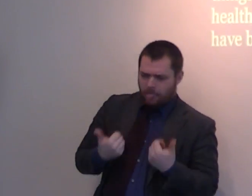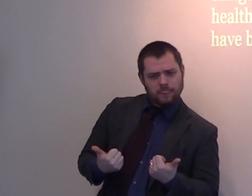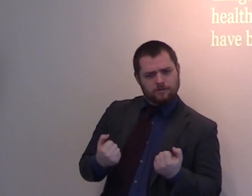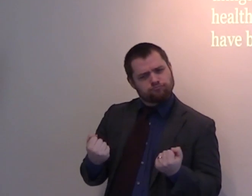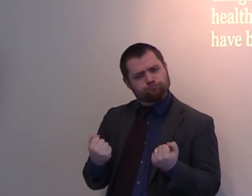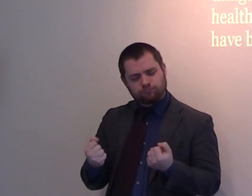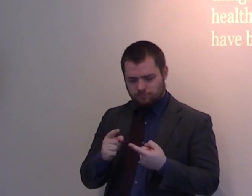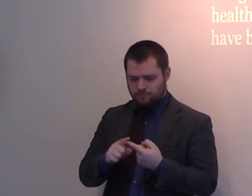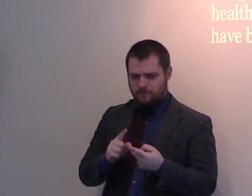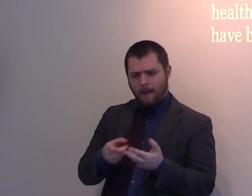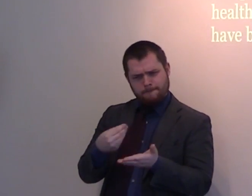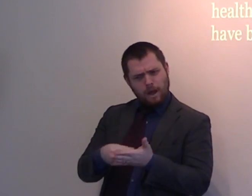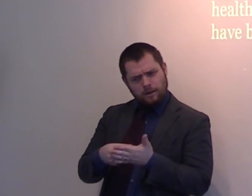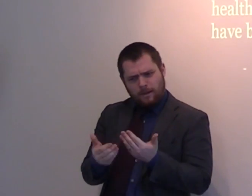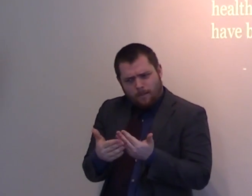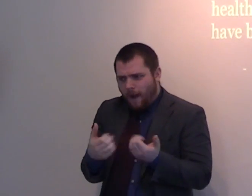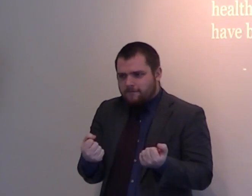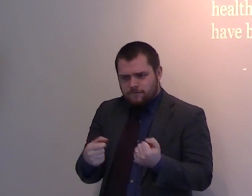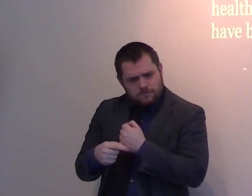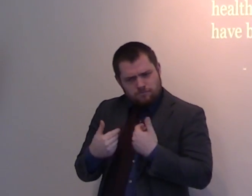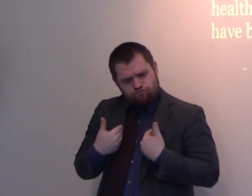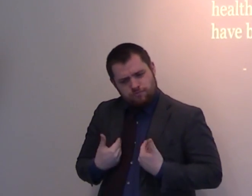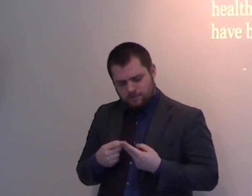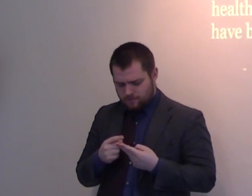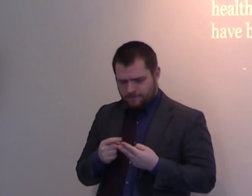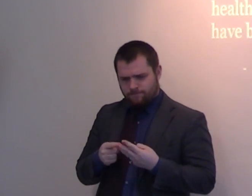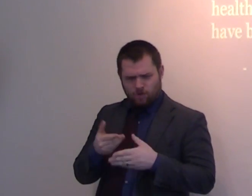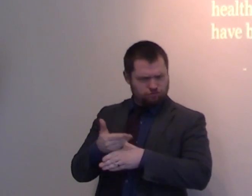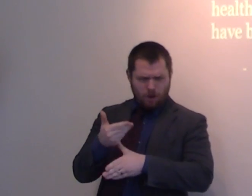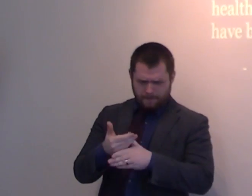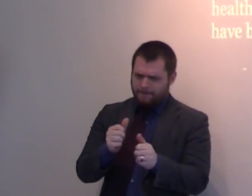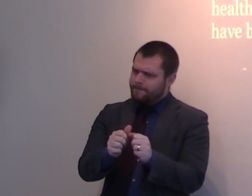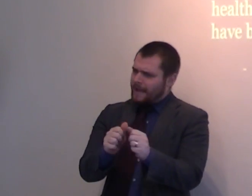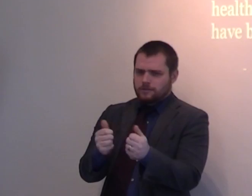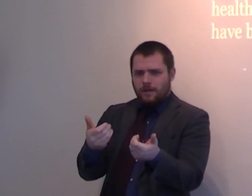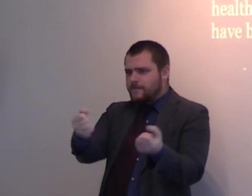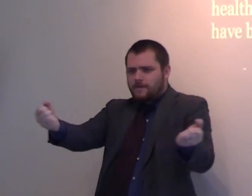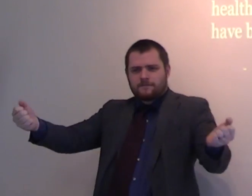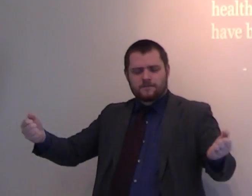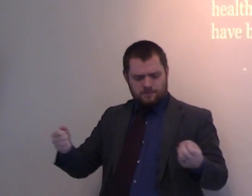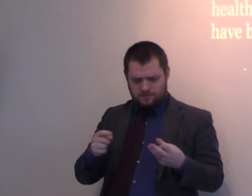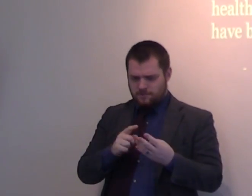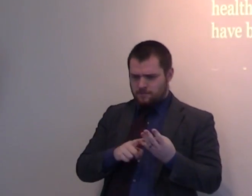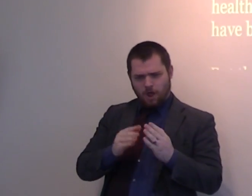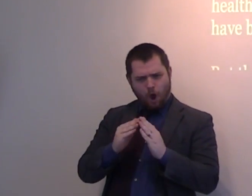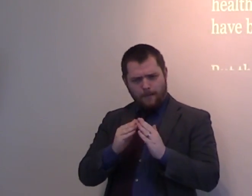they have more money, they have better jobs, and better homes.